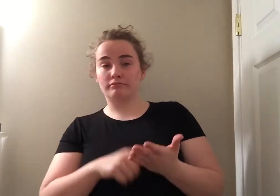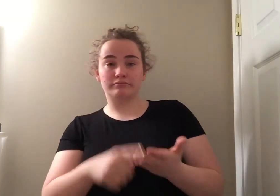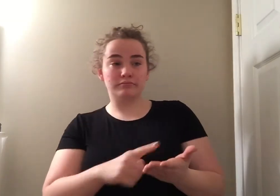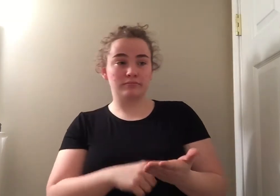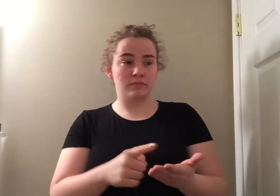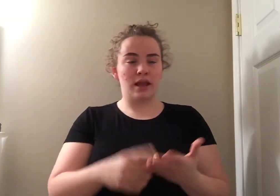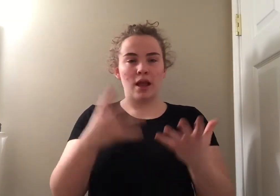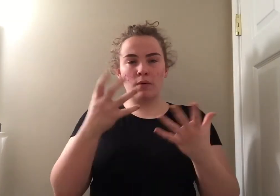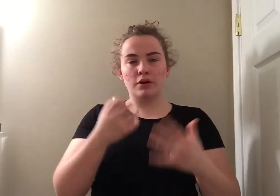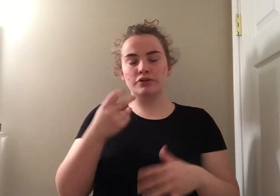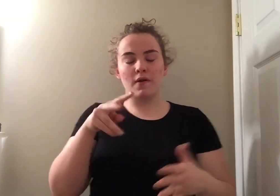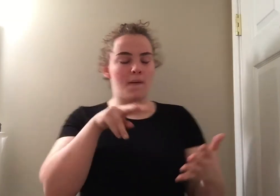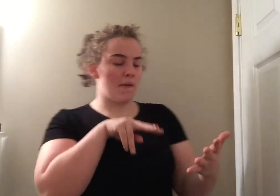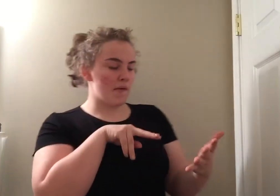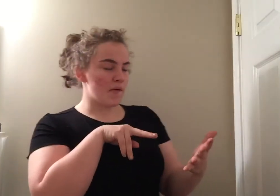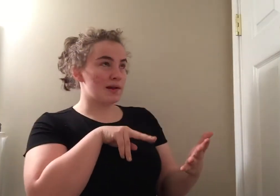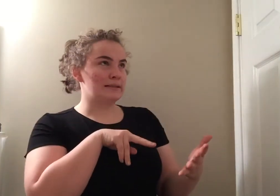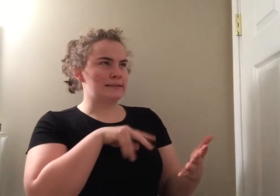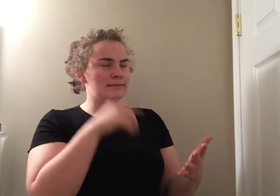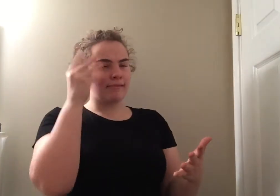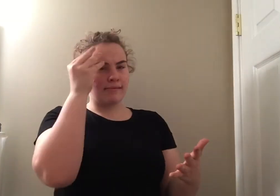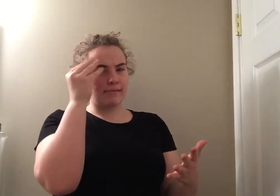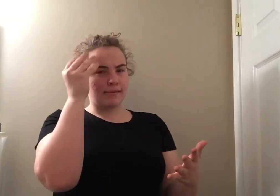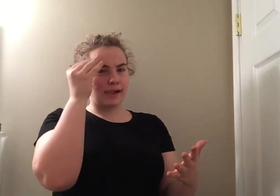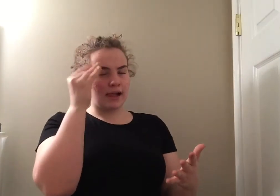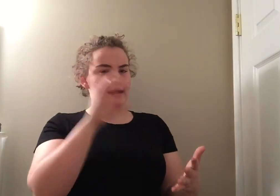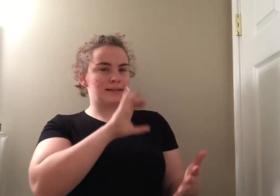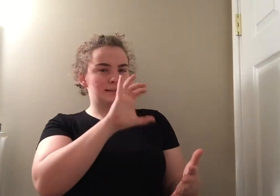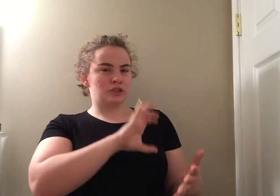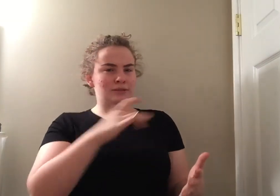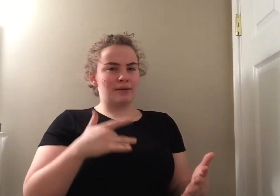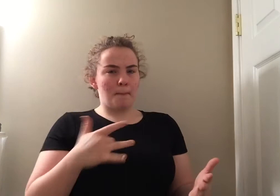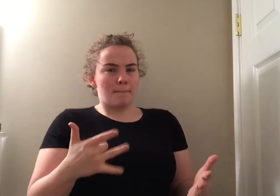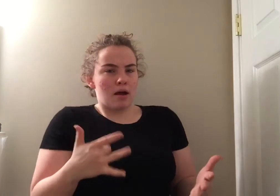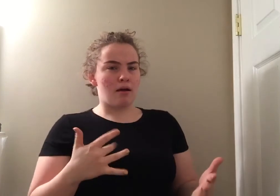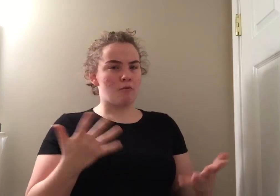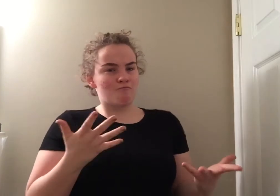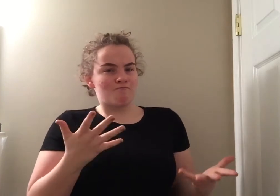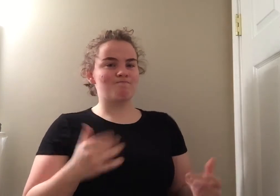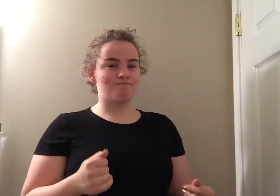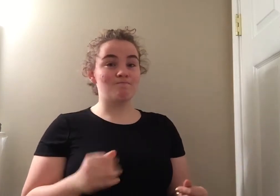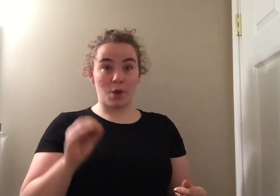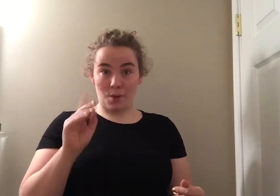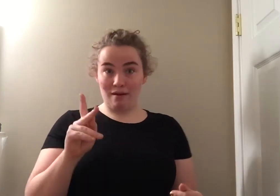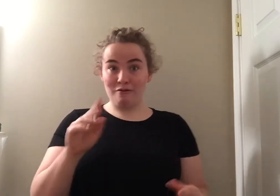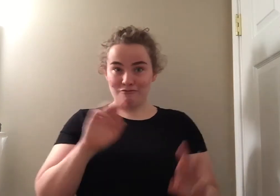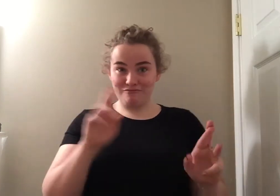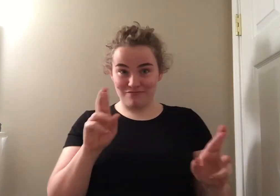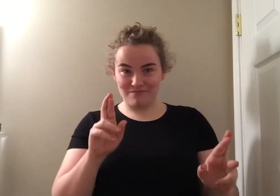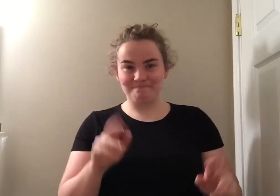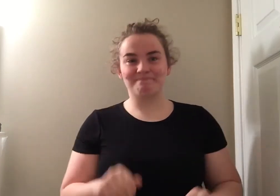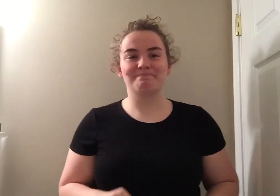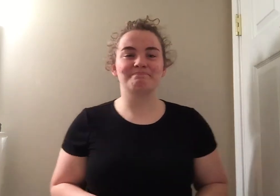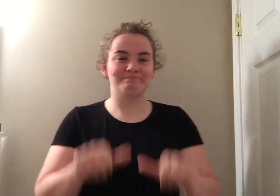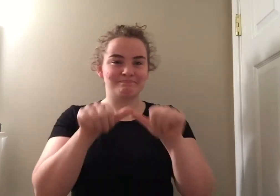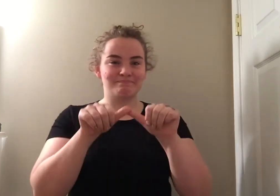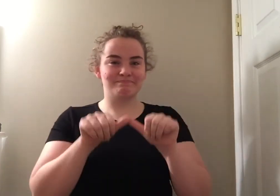to decide the character traits that the character is going through. You ready? Yeah. Here it goes. The title of the story